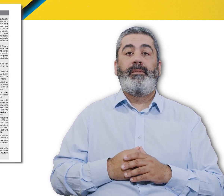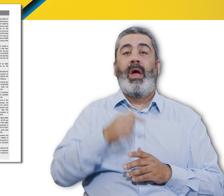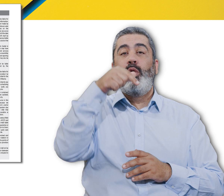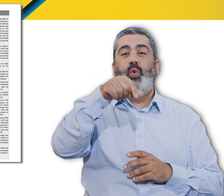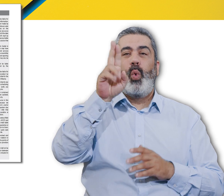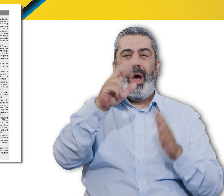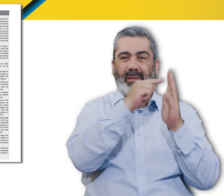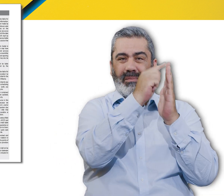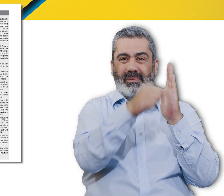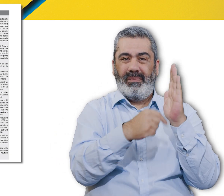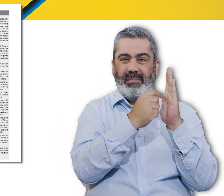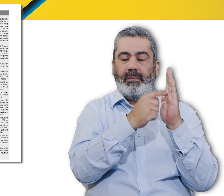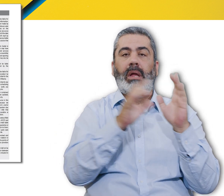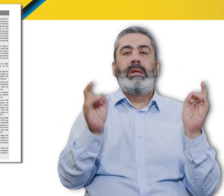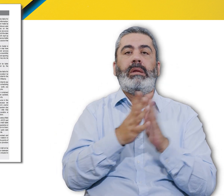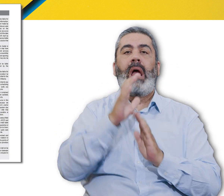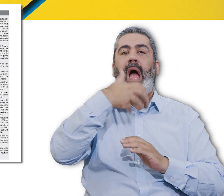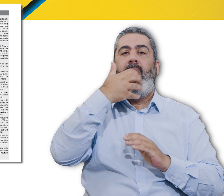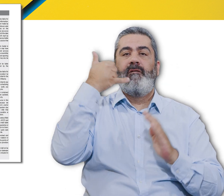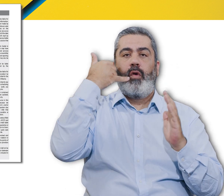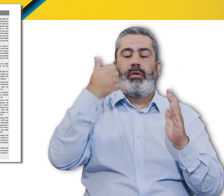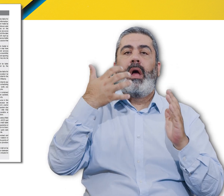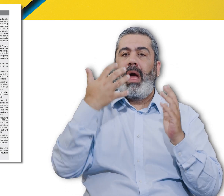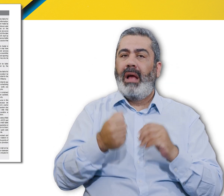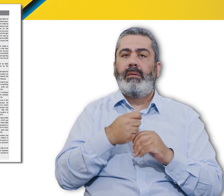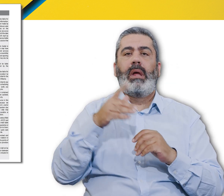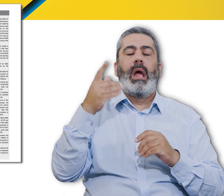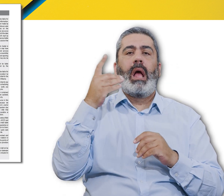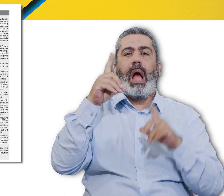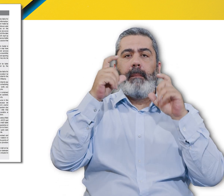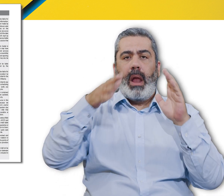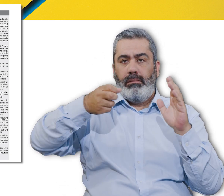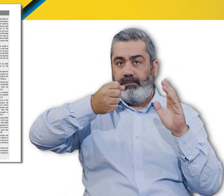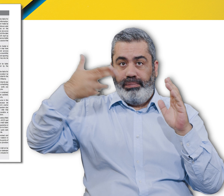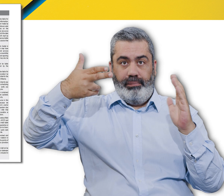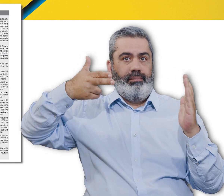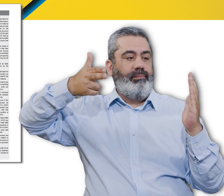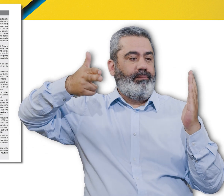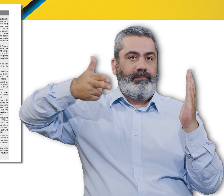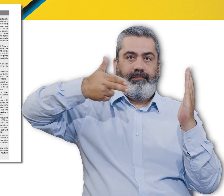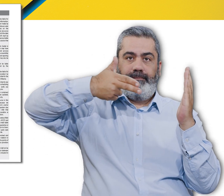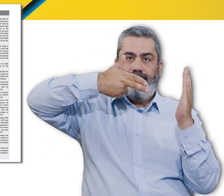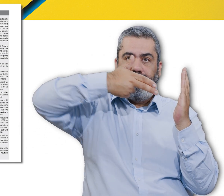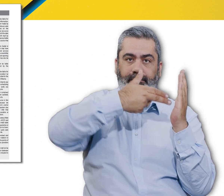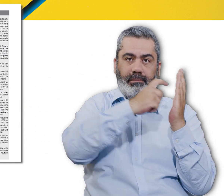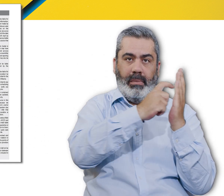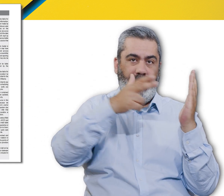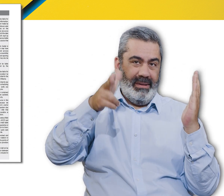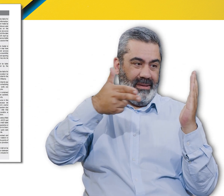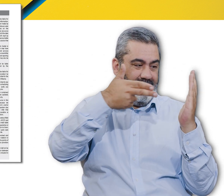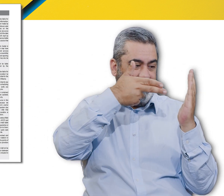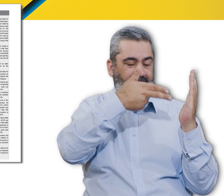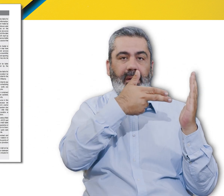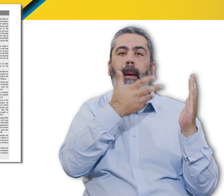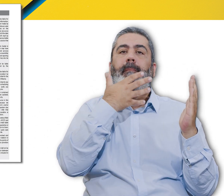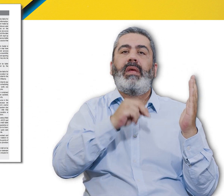as hyperlinks, that is, without having to scan them, for instance, by simply clicking on the QR images in PDF,